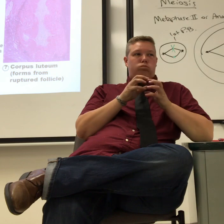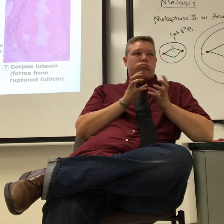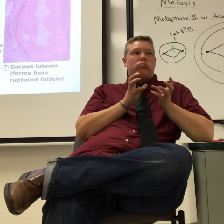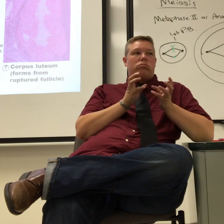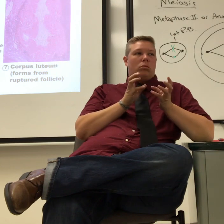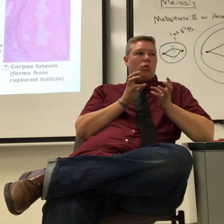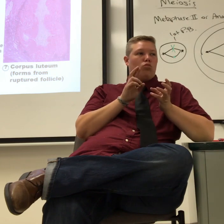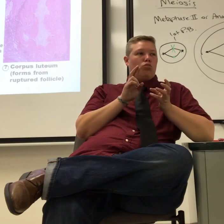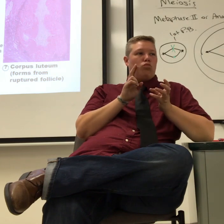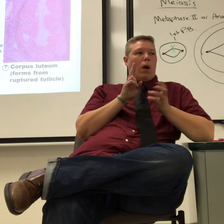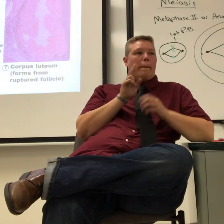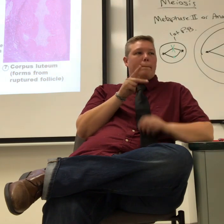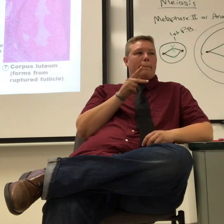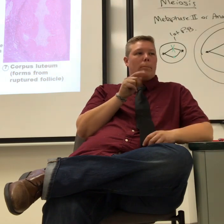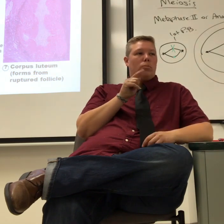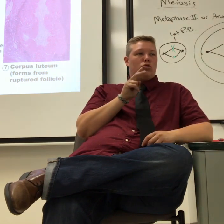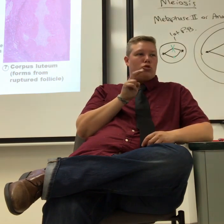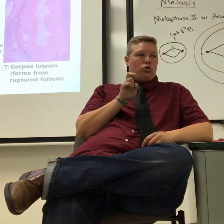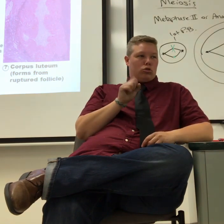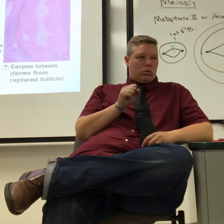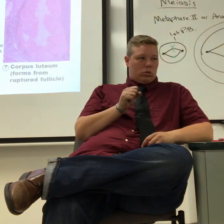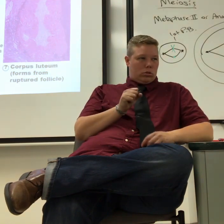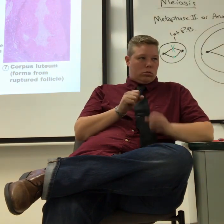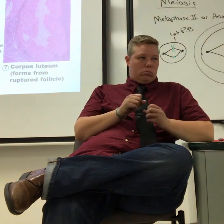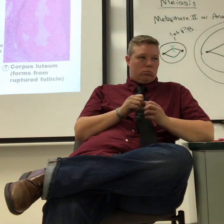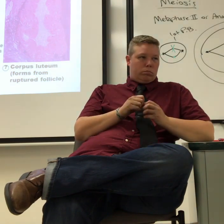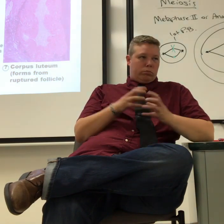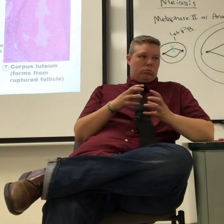because it ovulates.